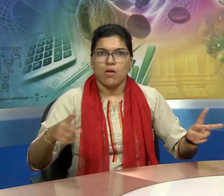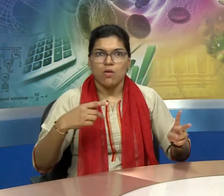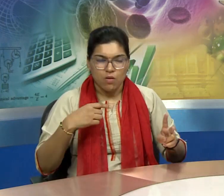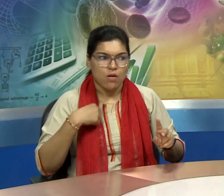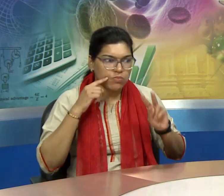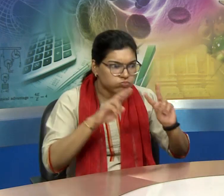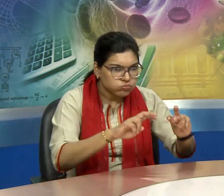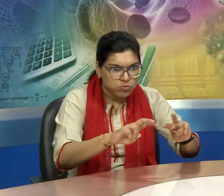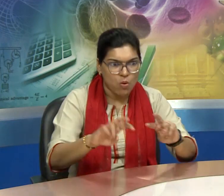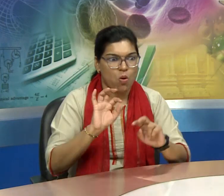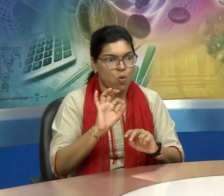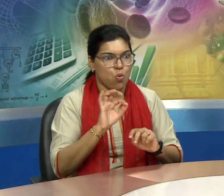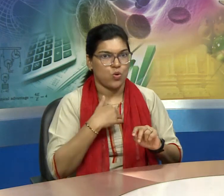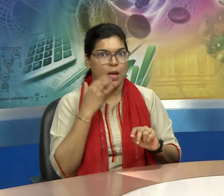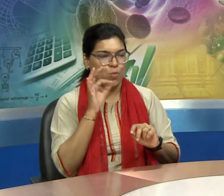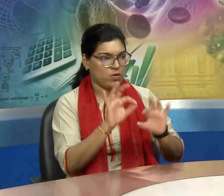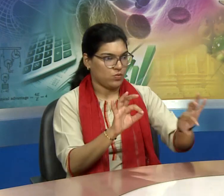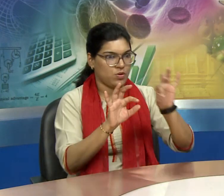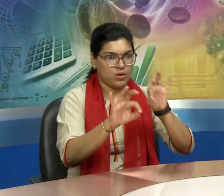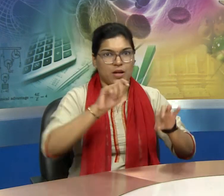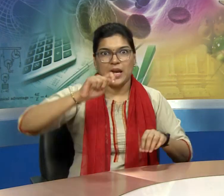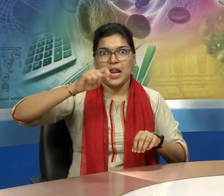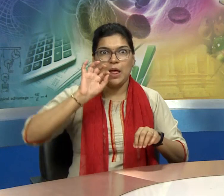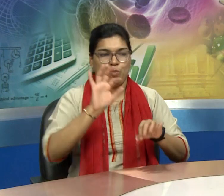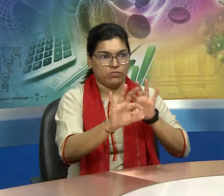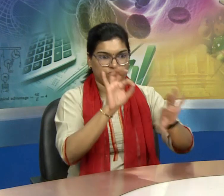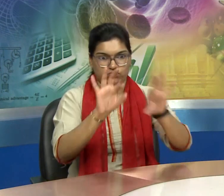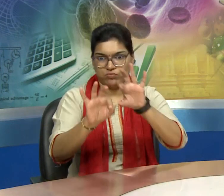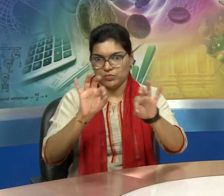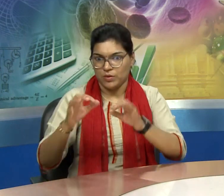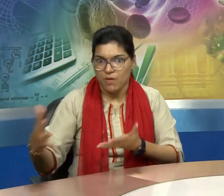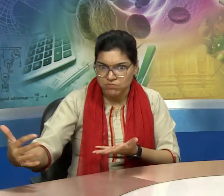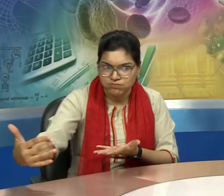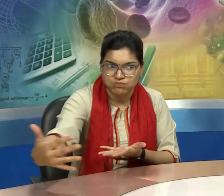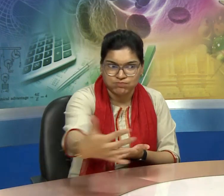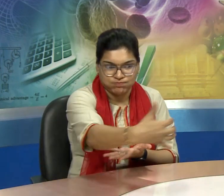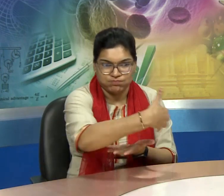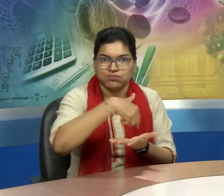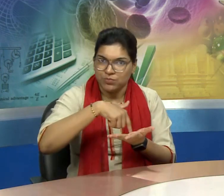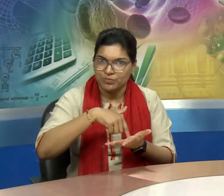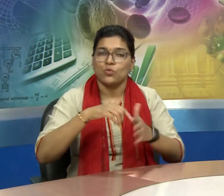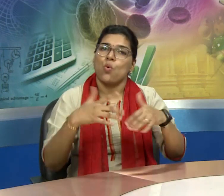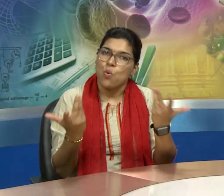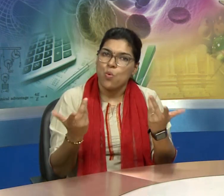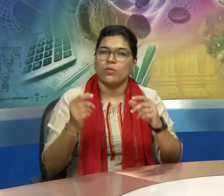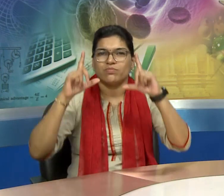So whenever we are doing something, we find lots of interesting things which needs to be taken